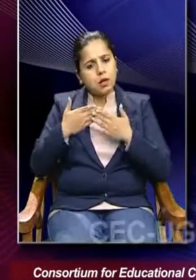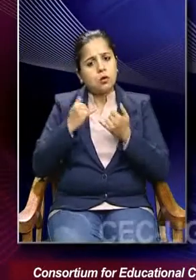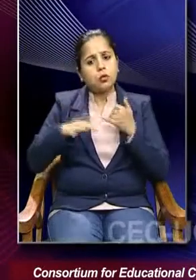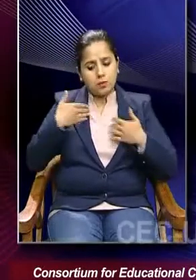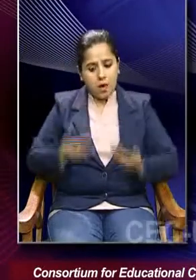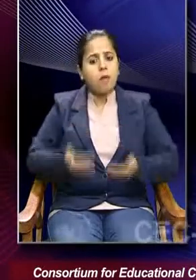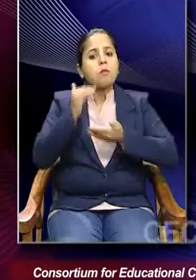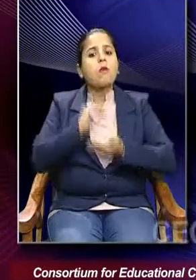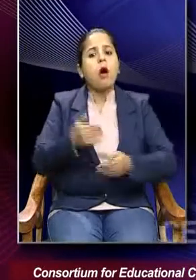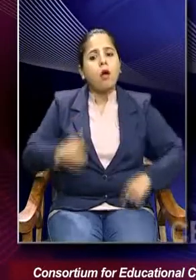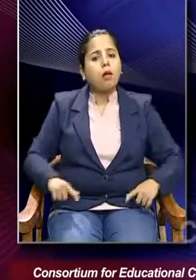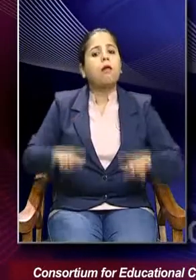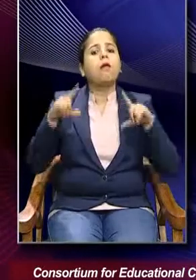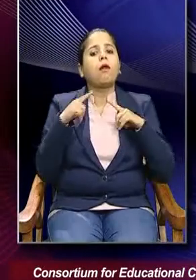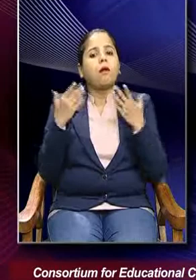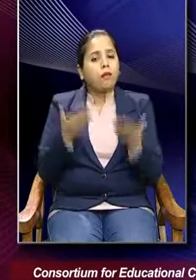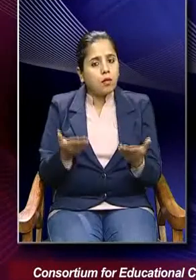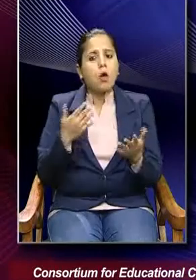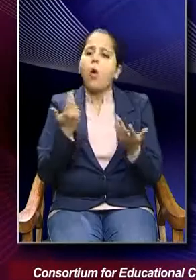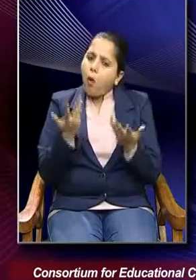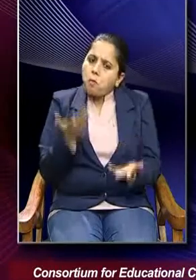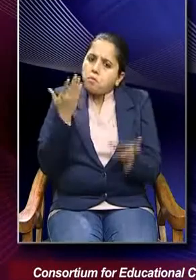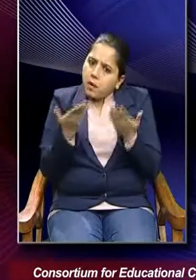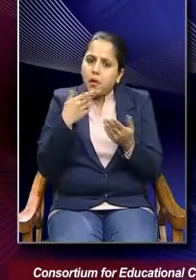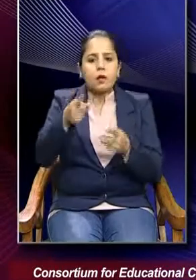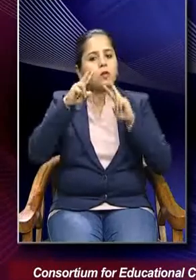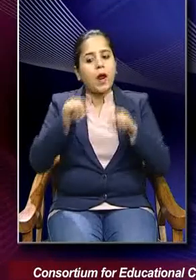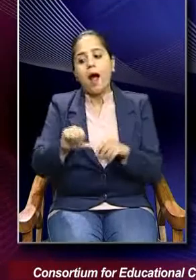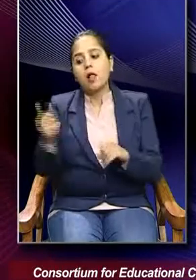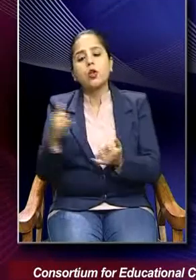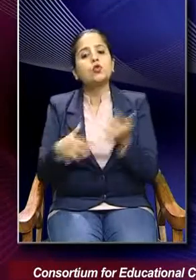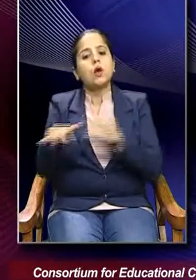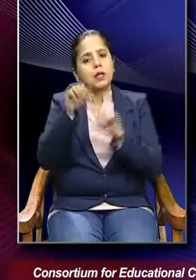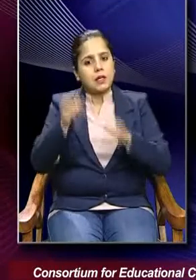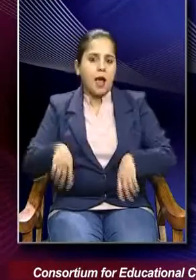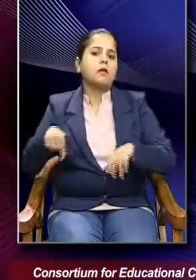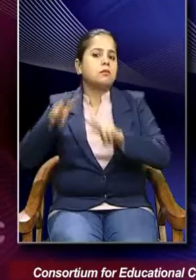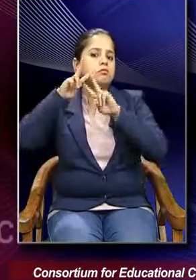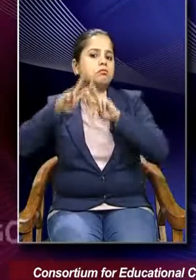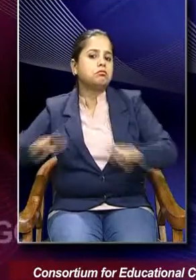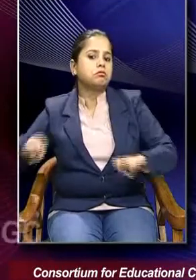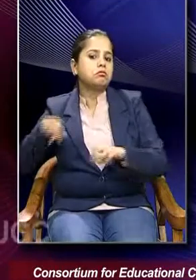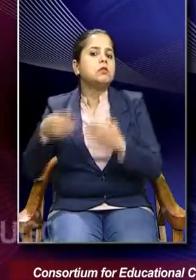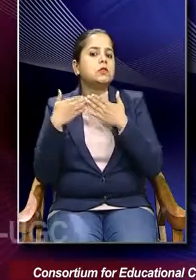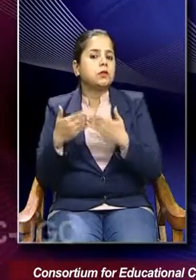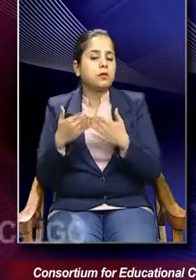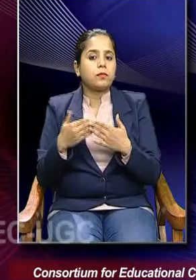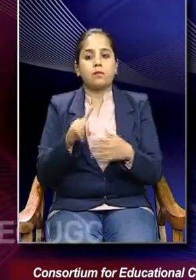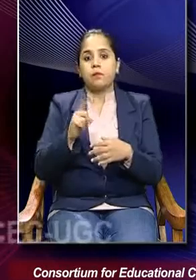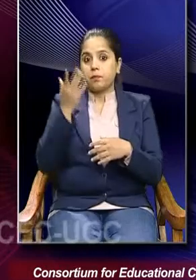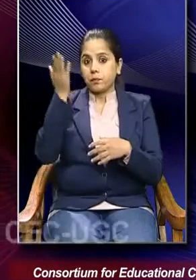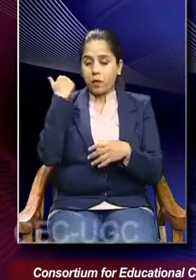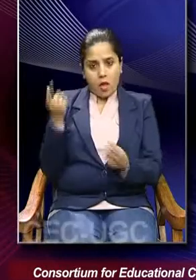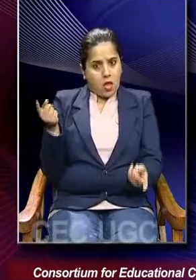we are living, or we could study the other society. So in the beginning, when the discipline was